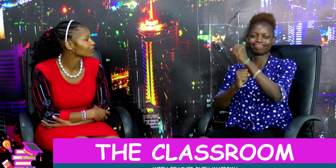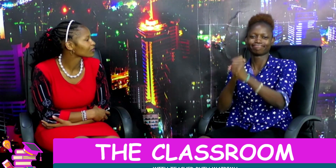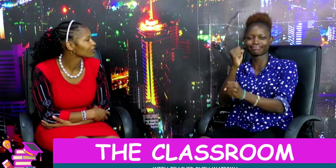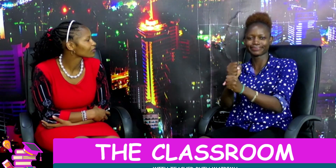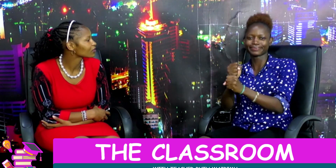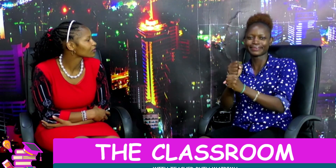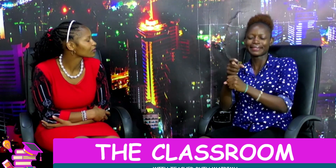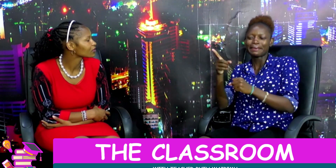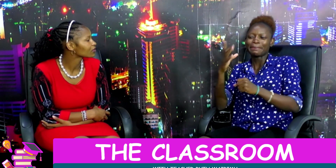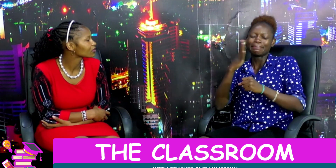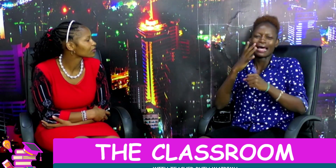and my mother,